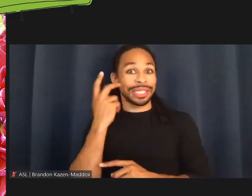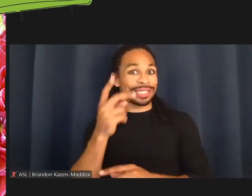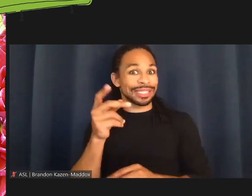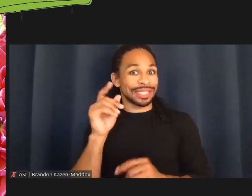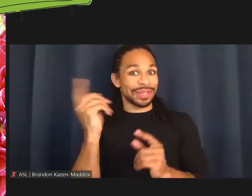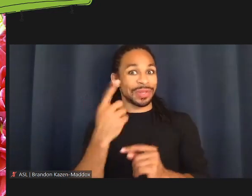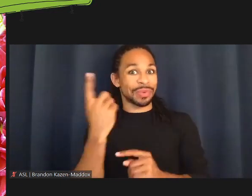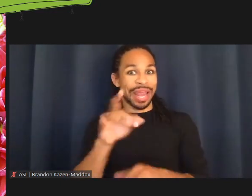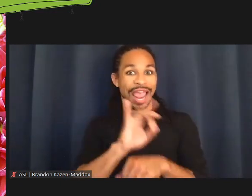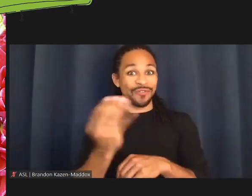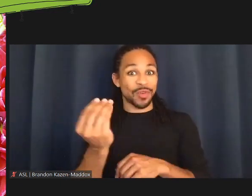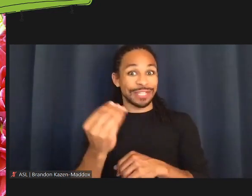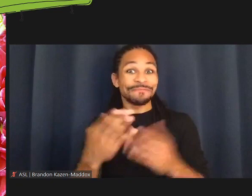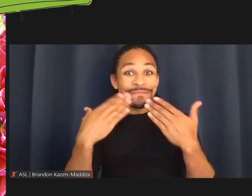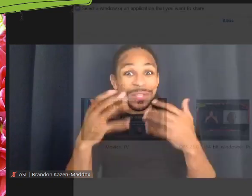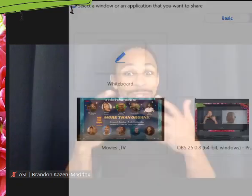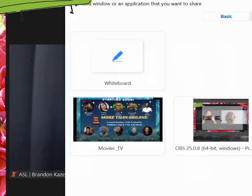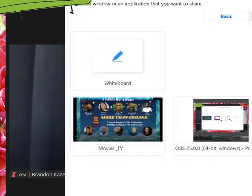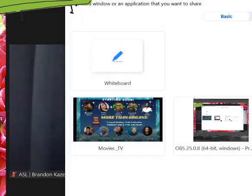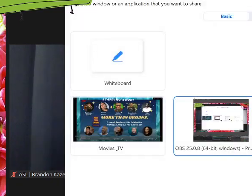at 8:14. Thanks so much.